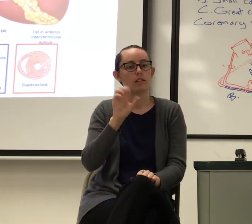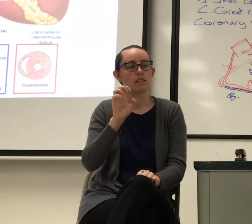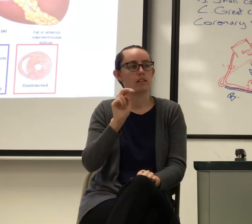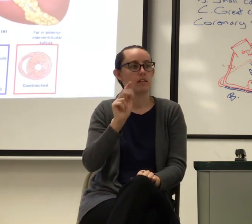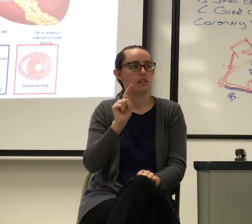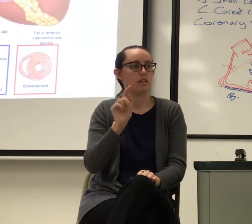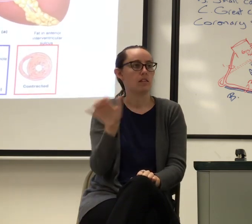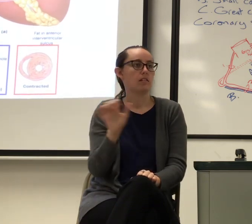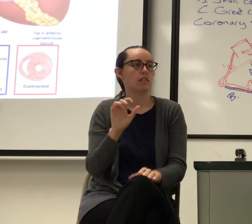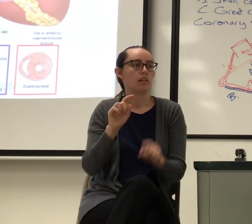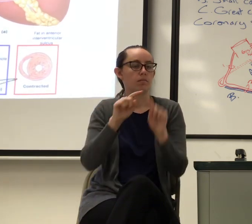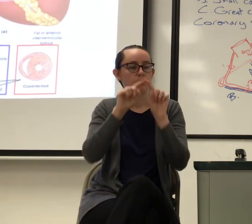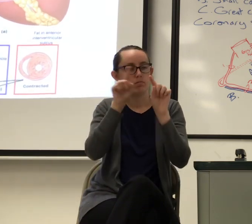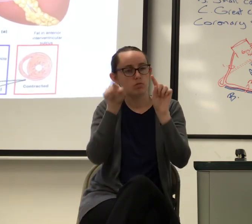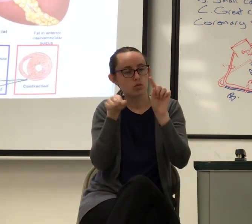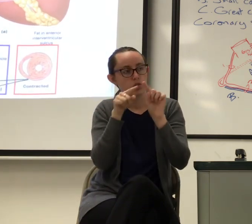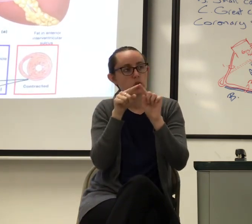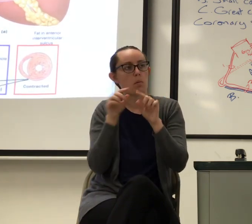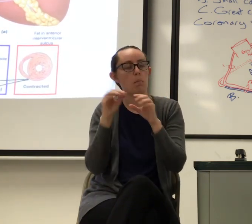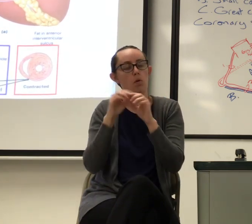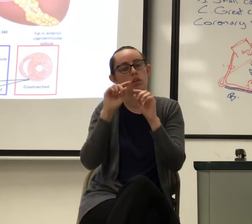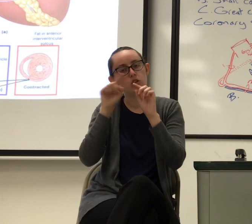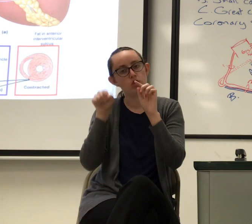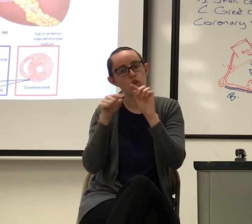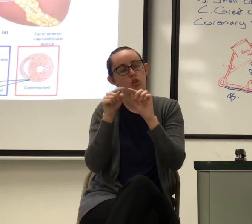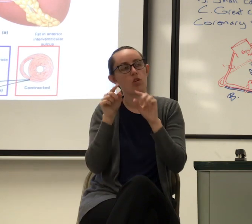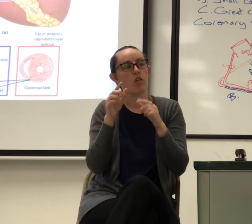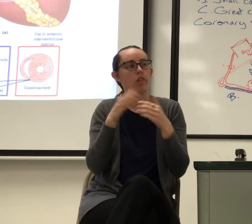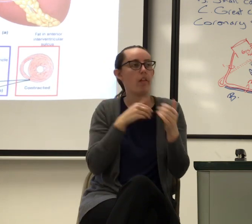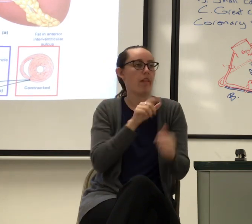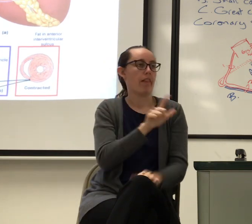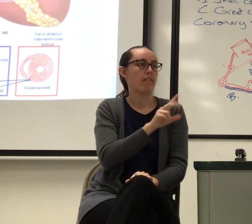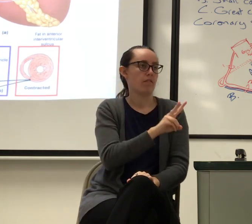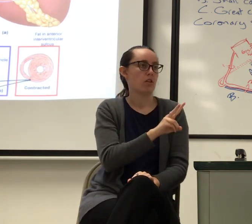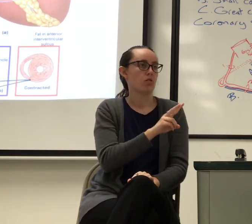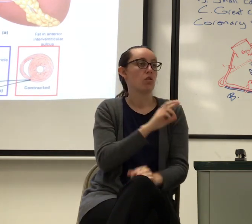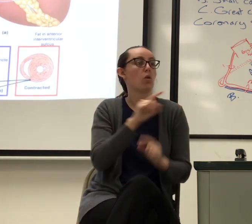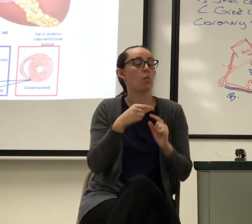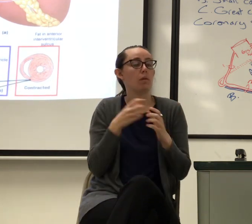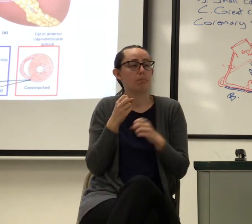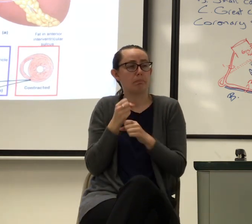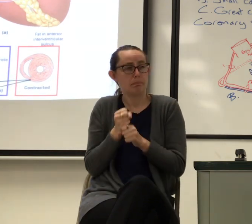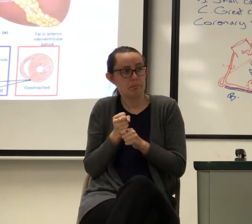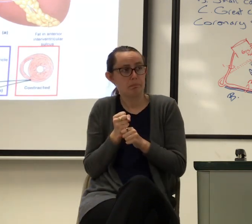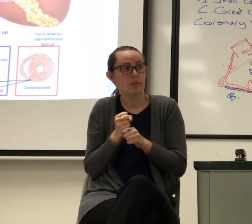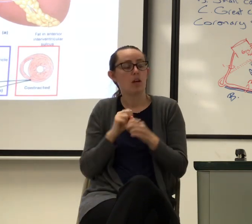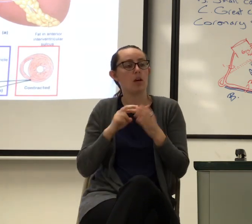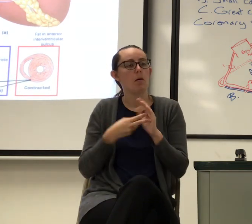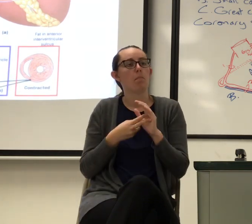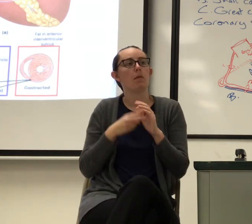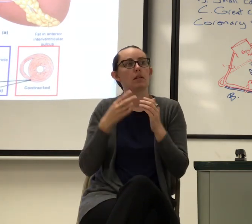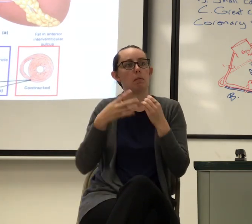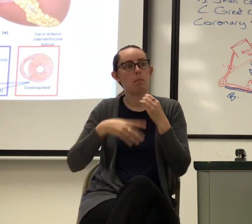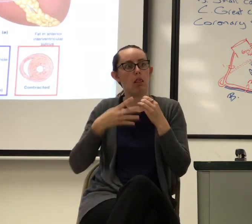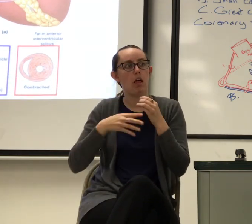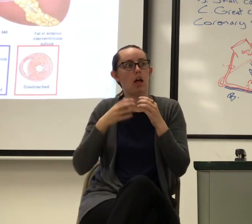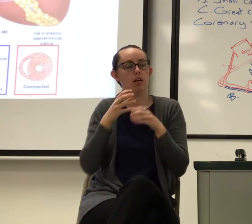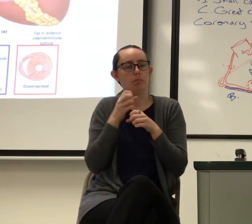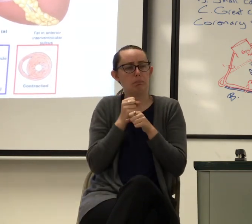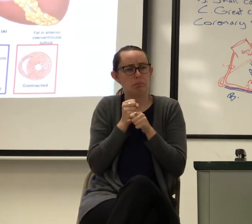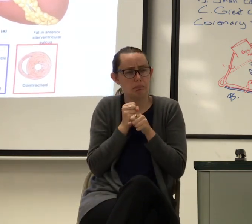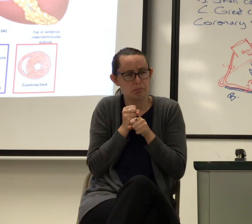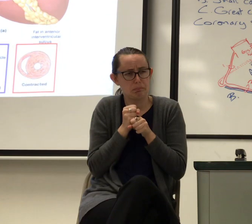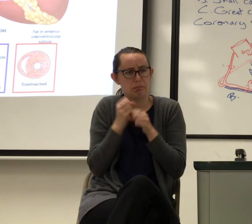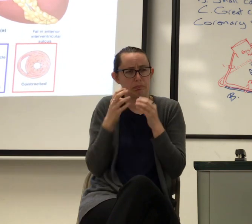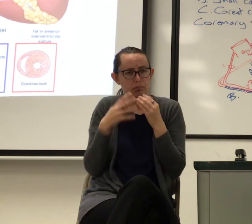for the left ventricle. So when you contract in systole, you squeeze blood out. That's how the heart pumps, by squeezing. By